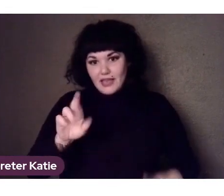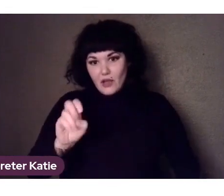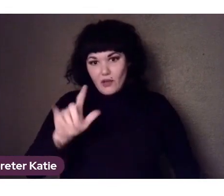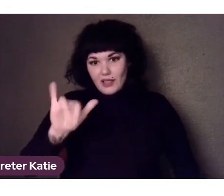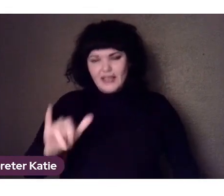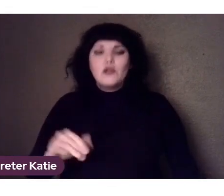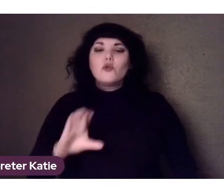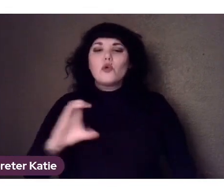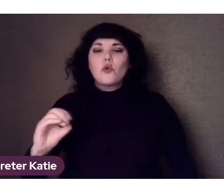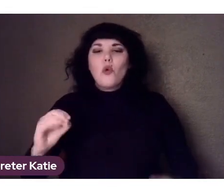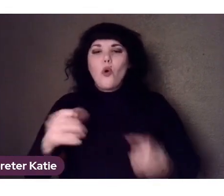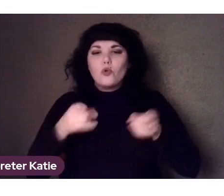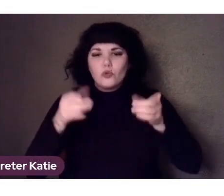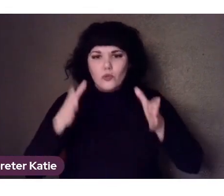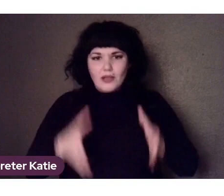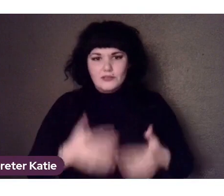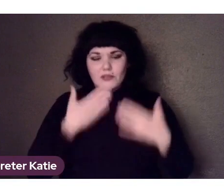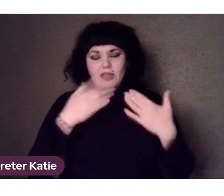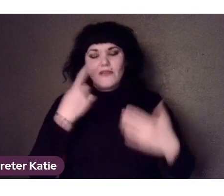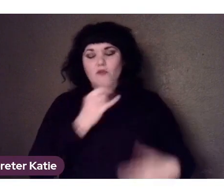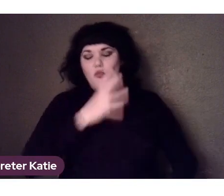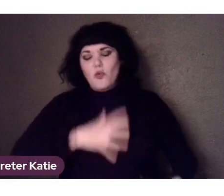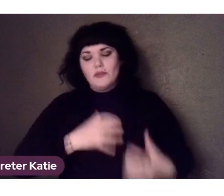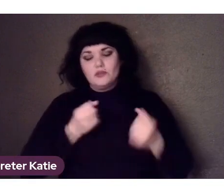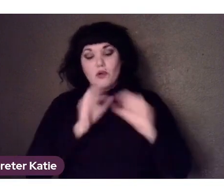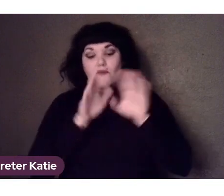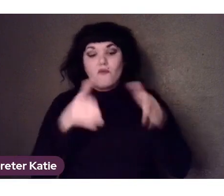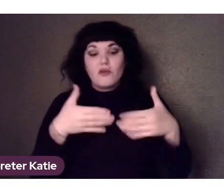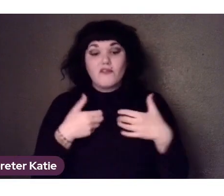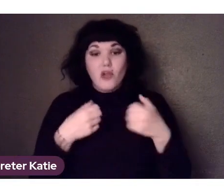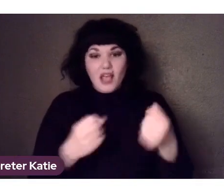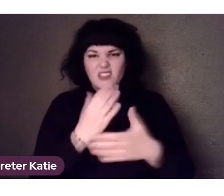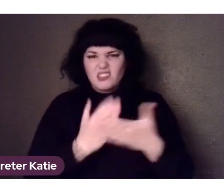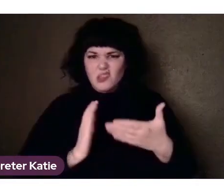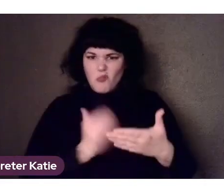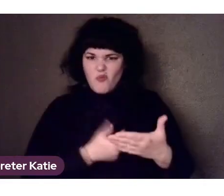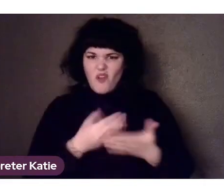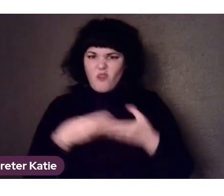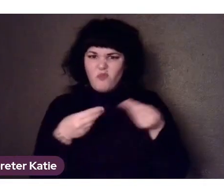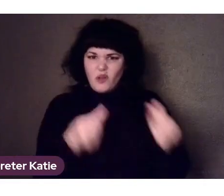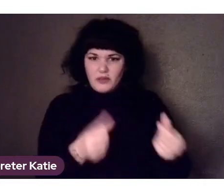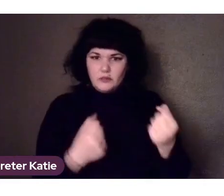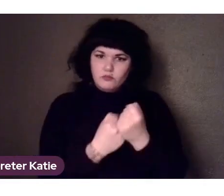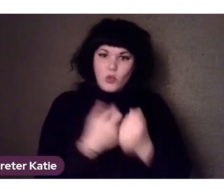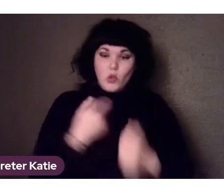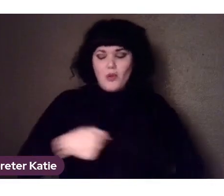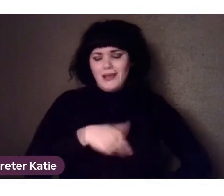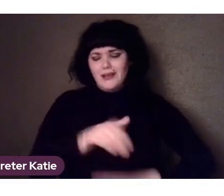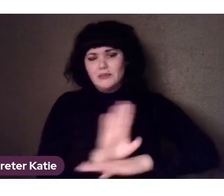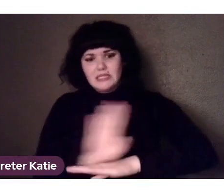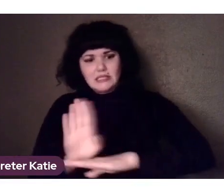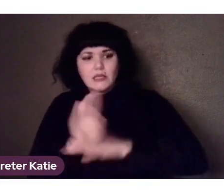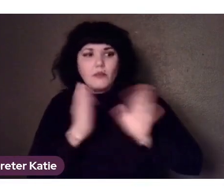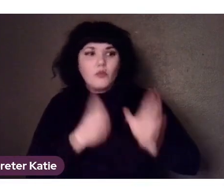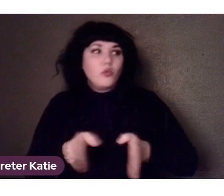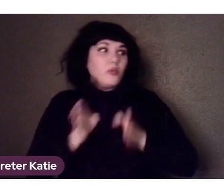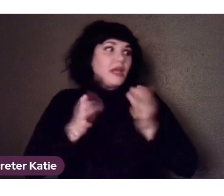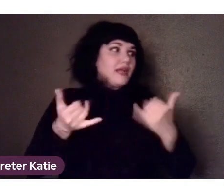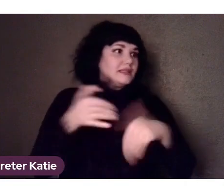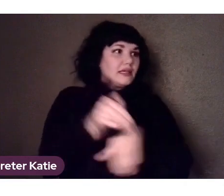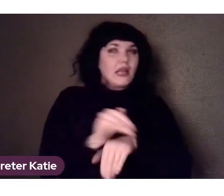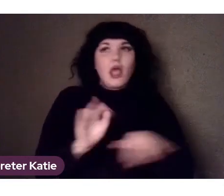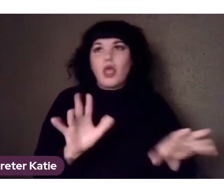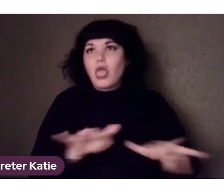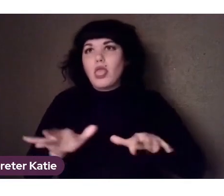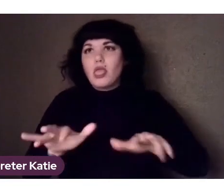to both Women Strong and Focus for Health, some of our funders. We've been so busy preparing for this evening that we haven't even had a